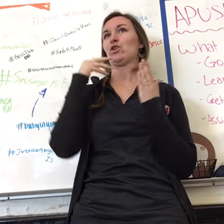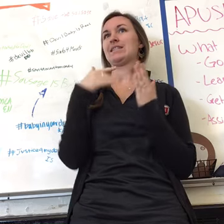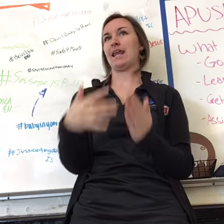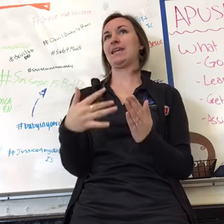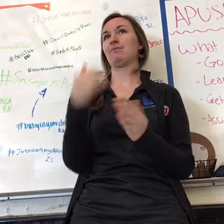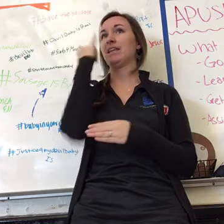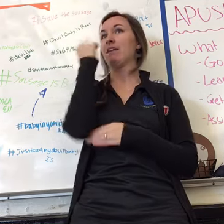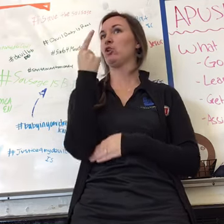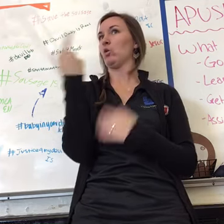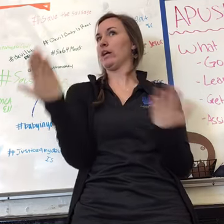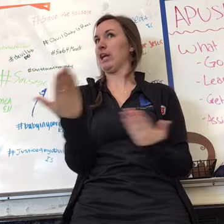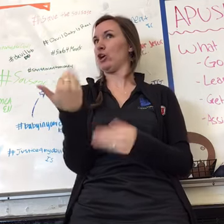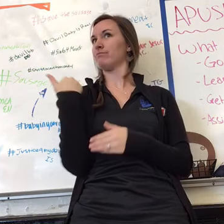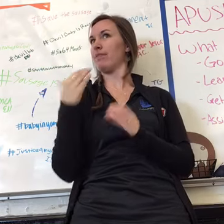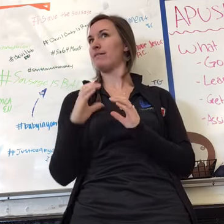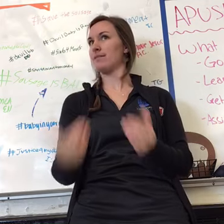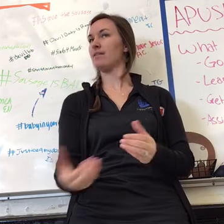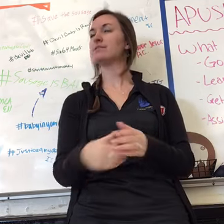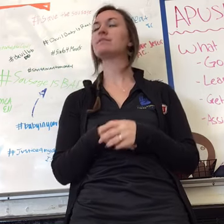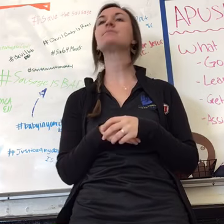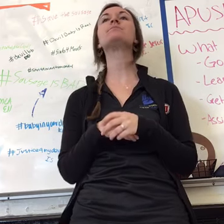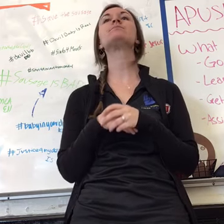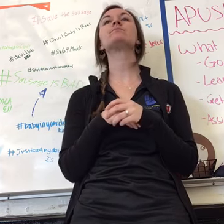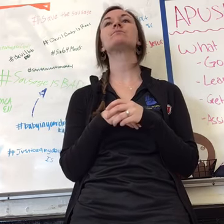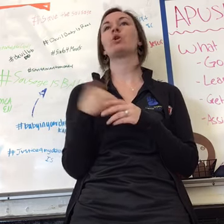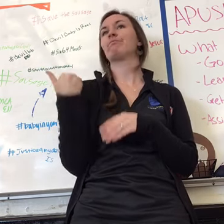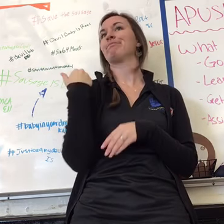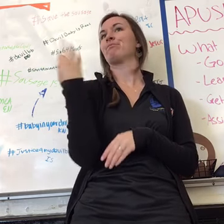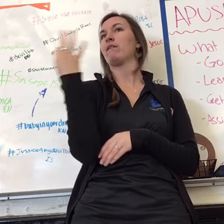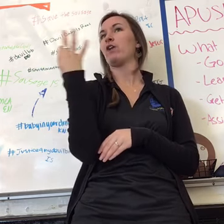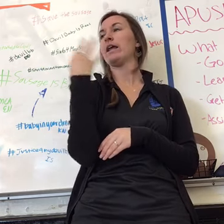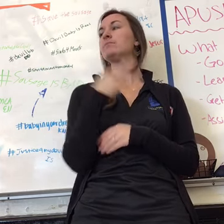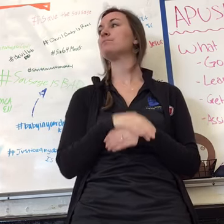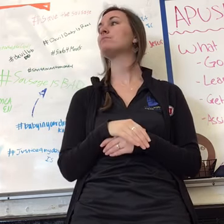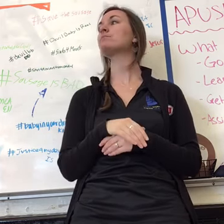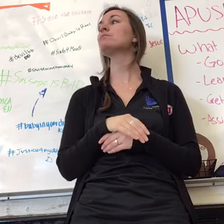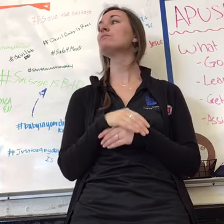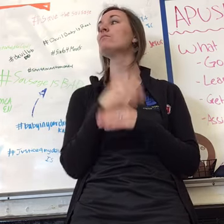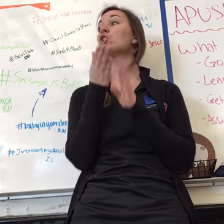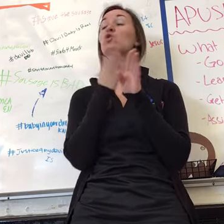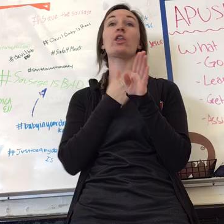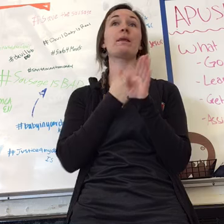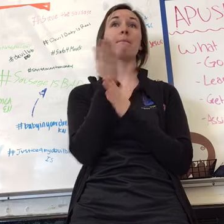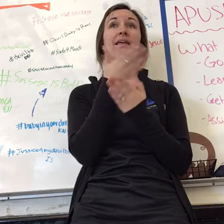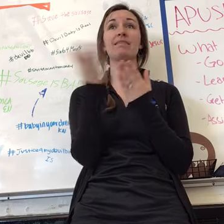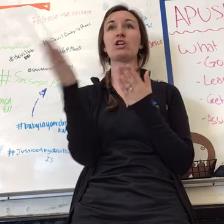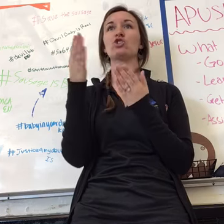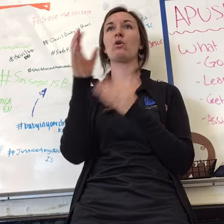Okay? You hope so. So let's go over the main stuff that you need to know. These are on tractor notes. Tractor